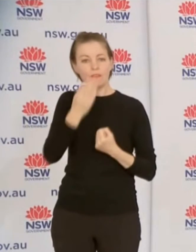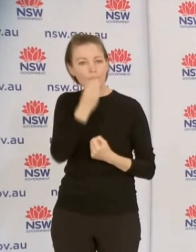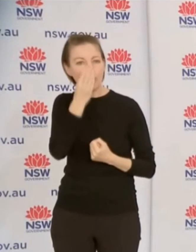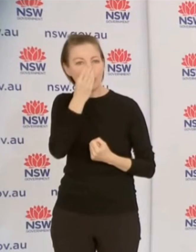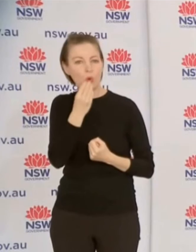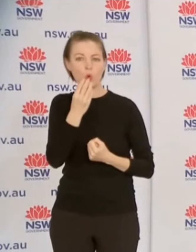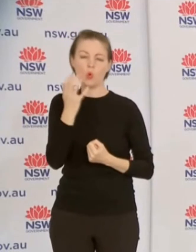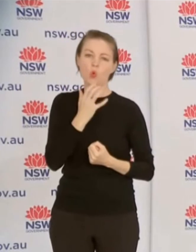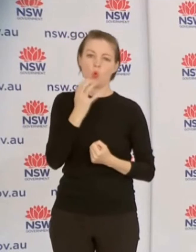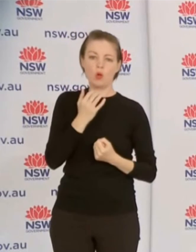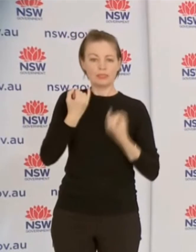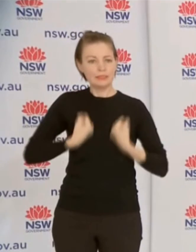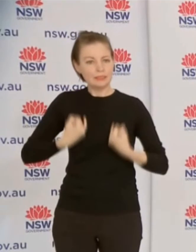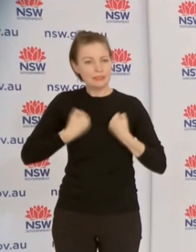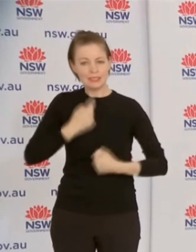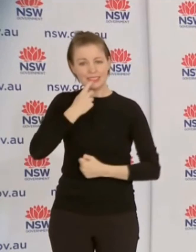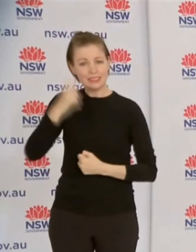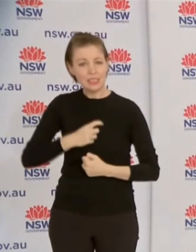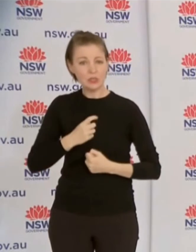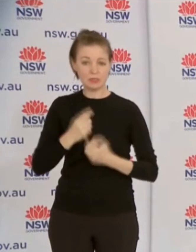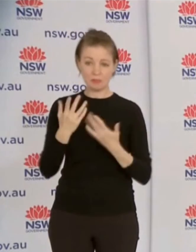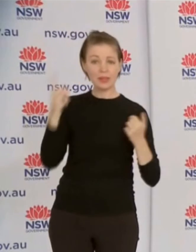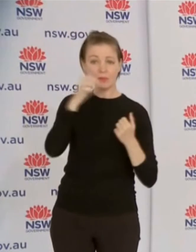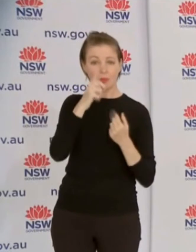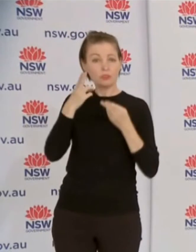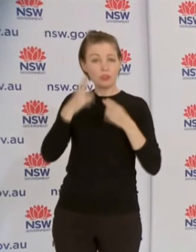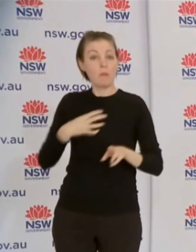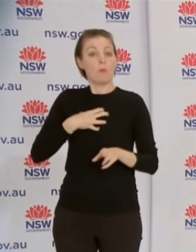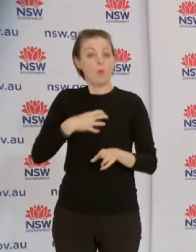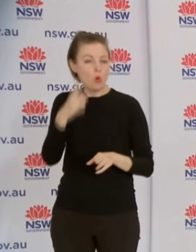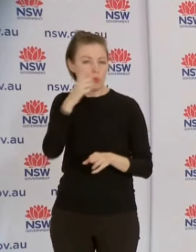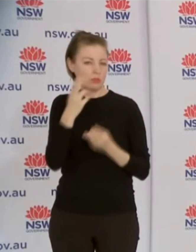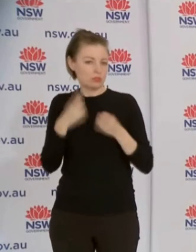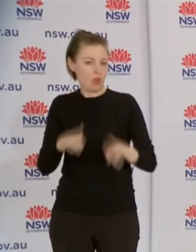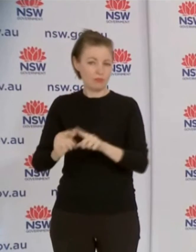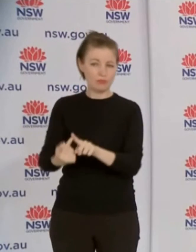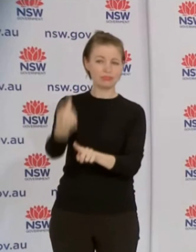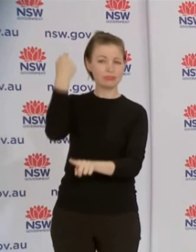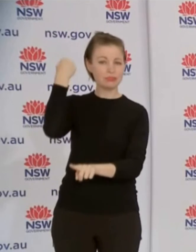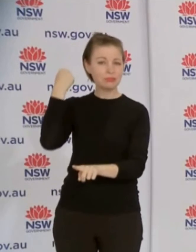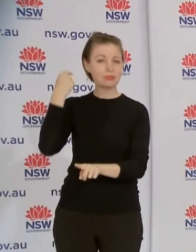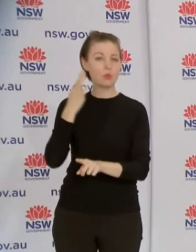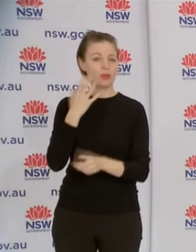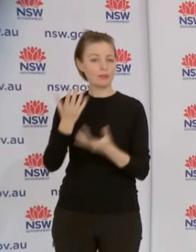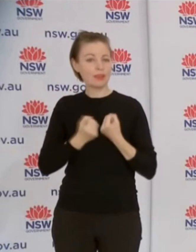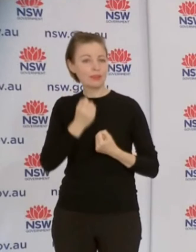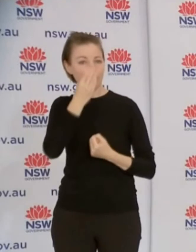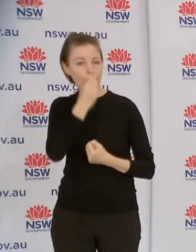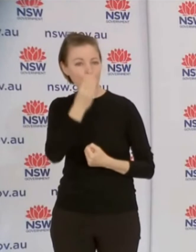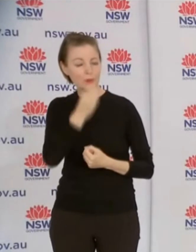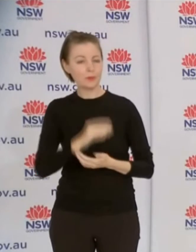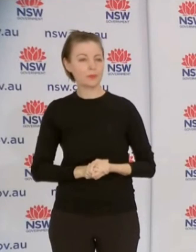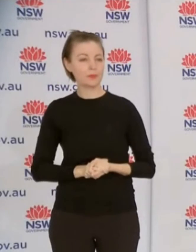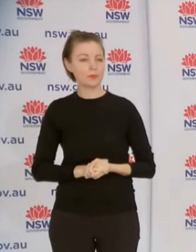what we're facing, and I know sometimes it's difficult to hear, and I remember specifically the day that I said we'd never get to COVID